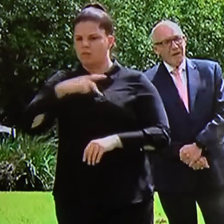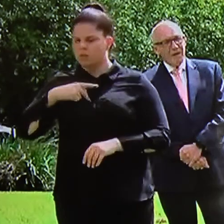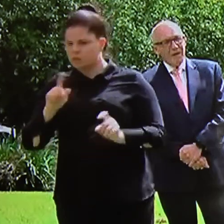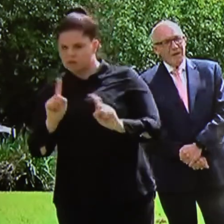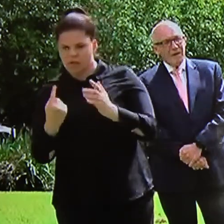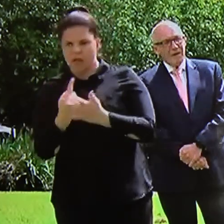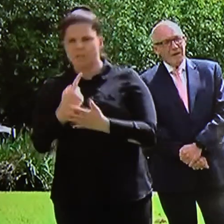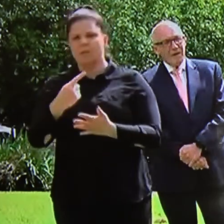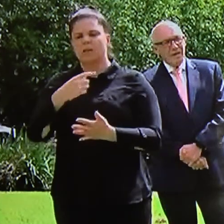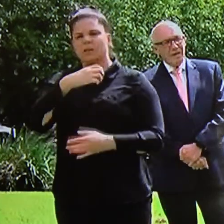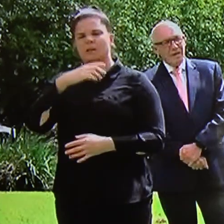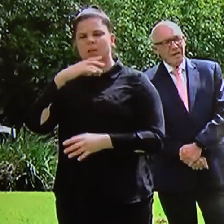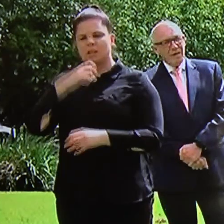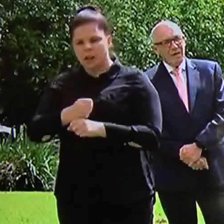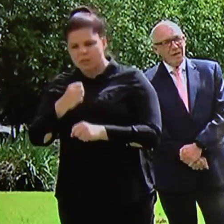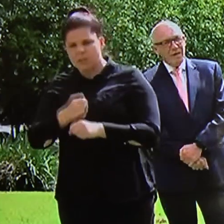government?